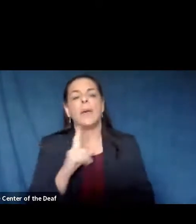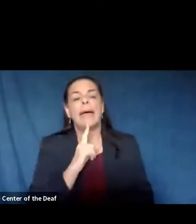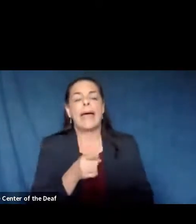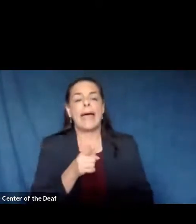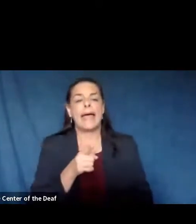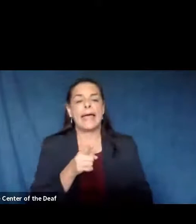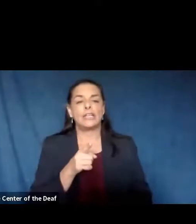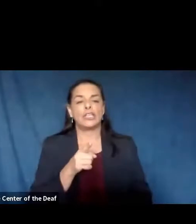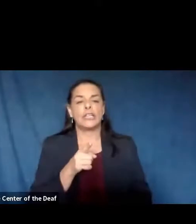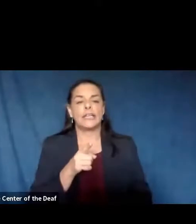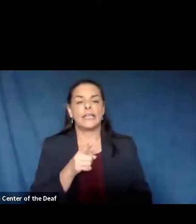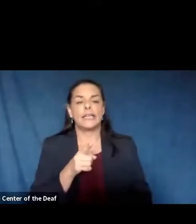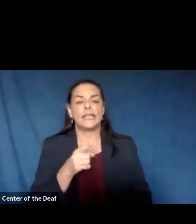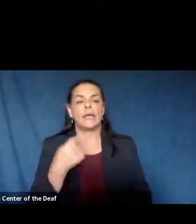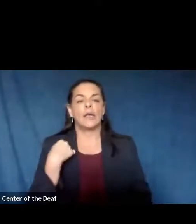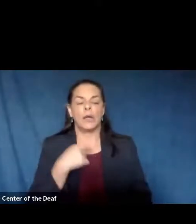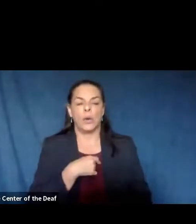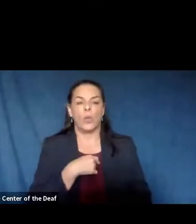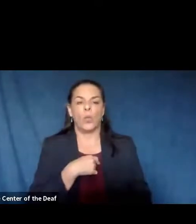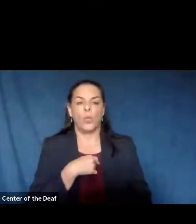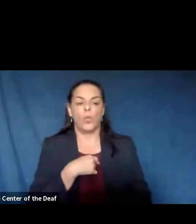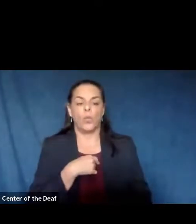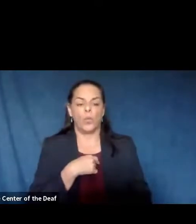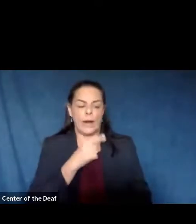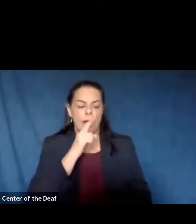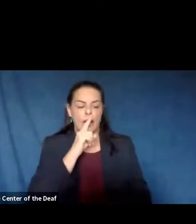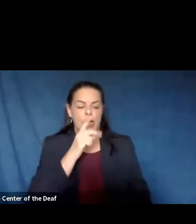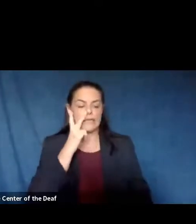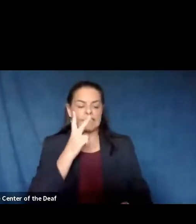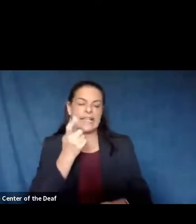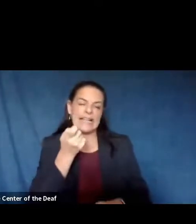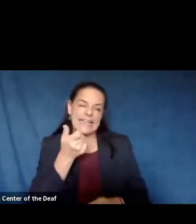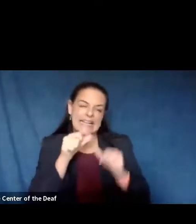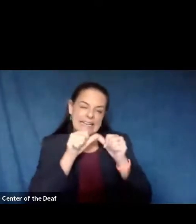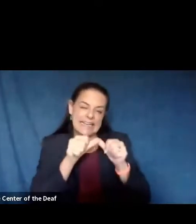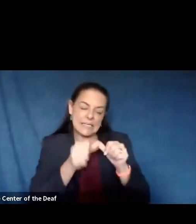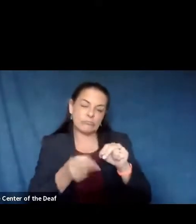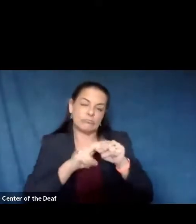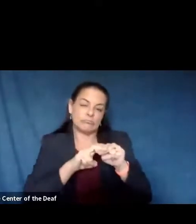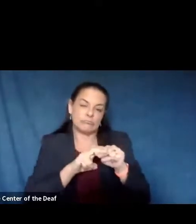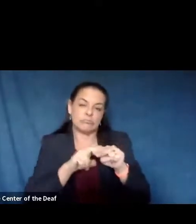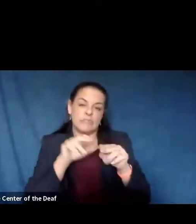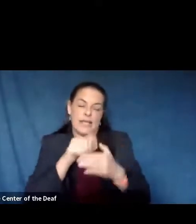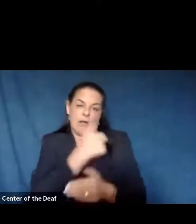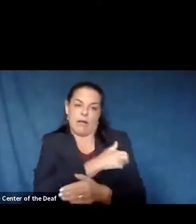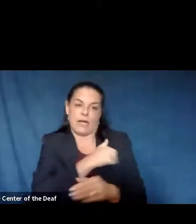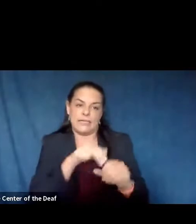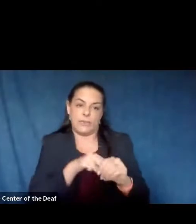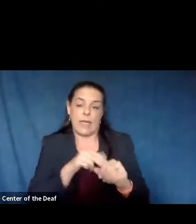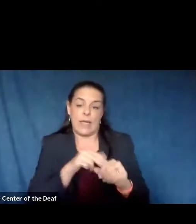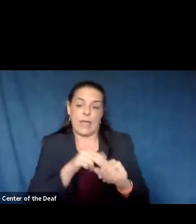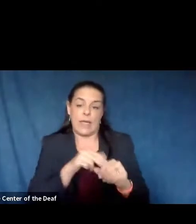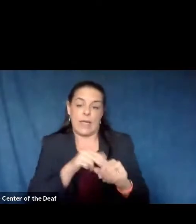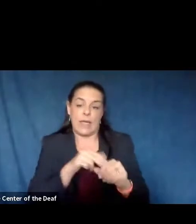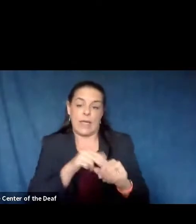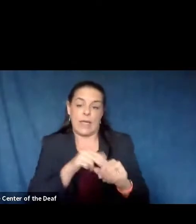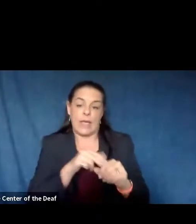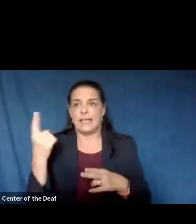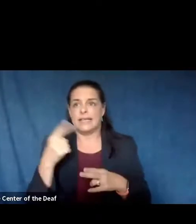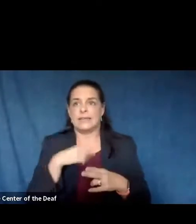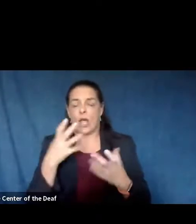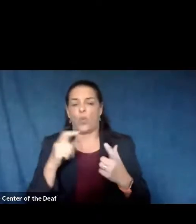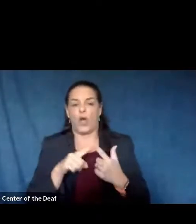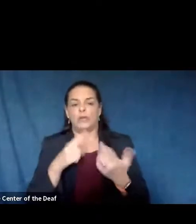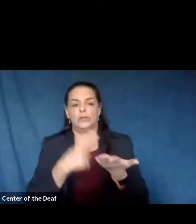Actually, we are actually seeing a continued slight increase in hospitalizations. I'm glad you brought that up, something I wanted